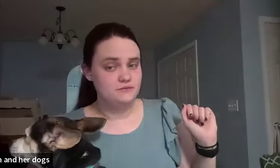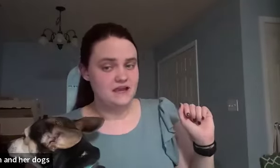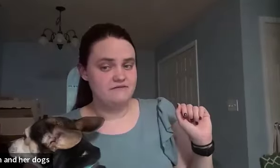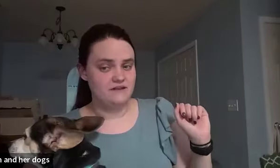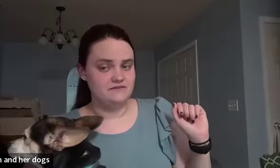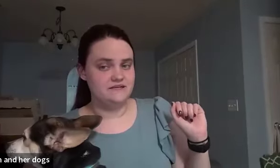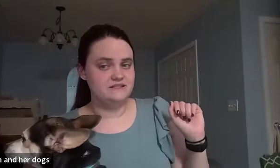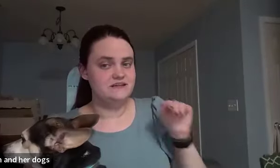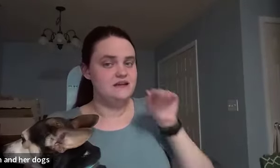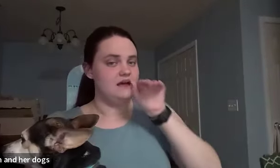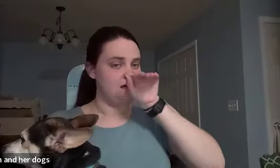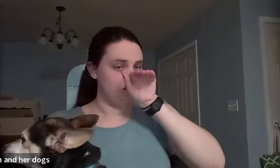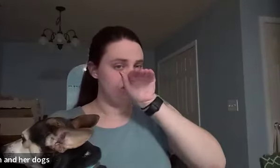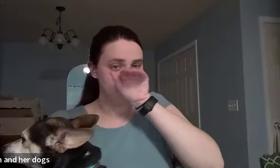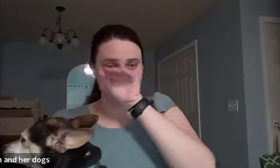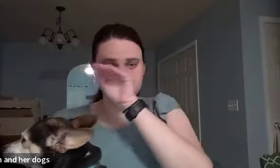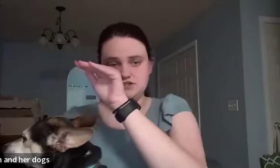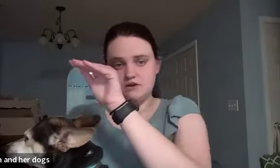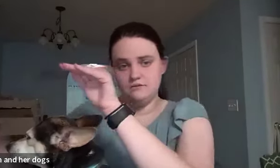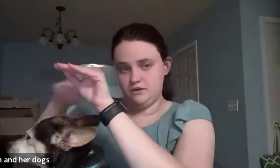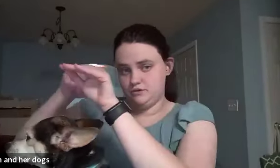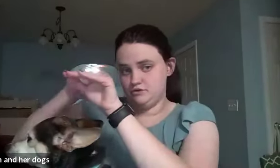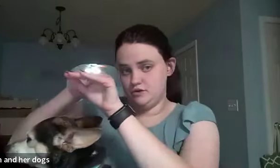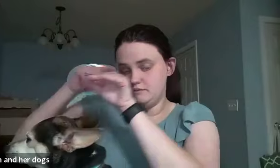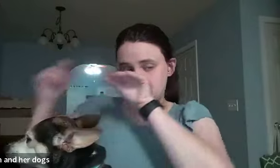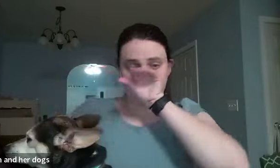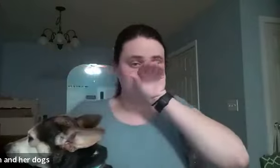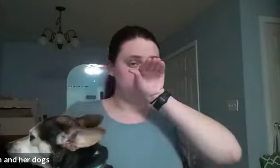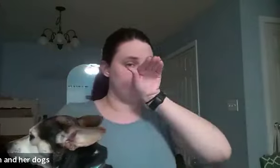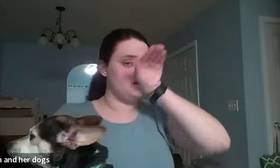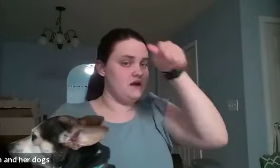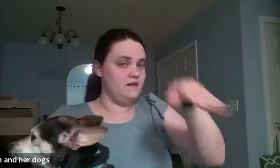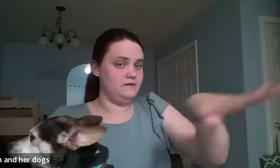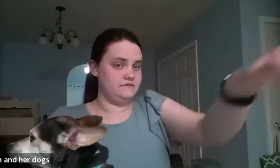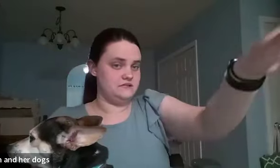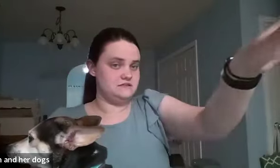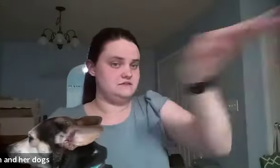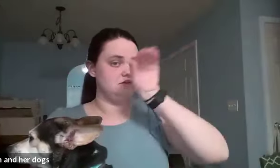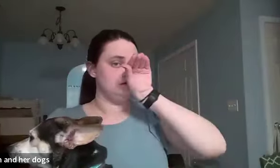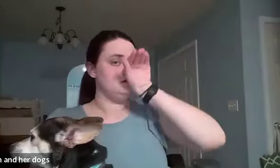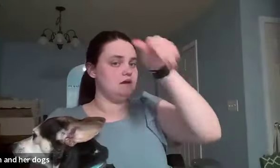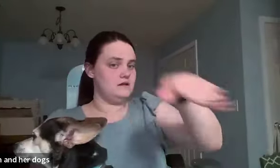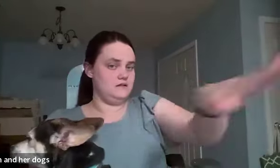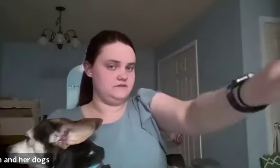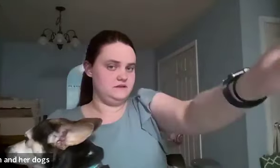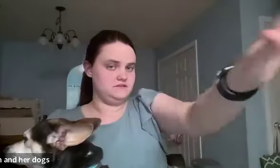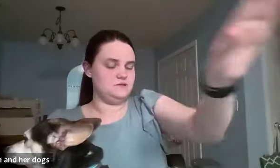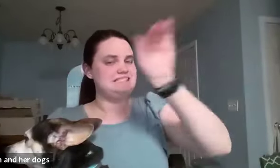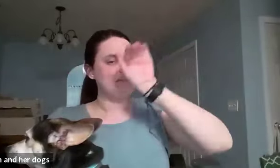Then we have elephant. Elephant is going to start like with your note back of your hand and you're going to go elephant. Elephant. So it's